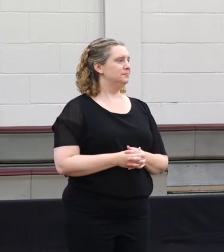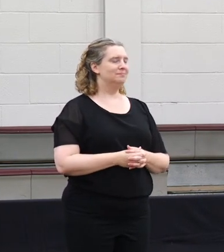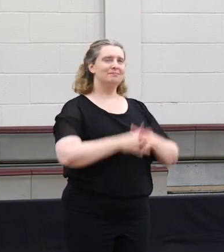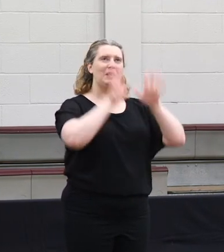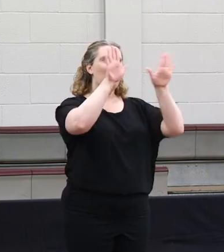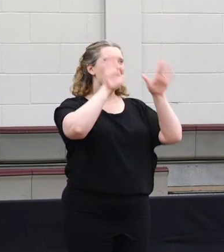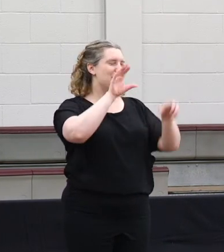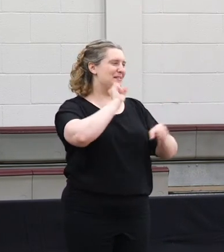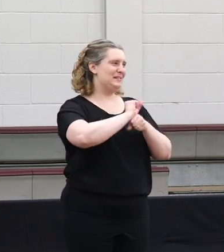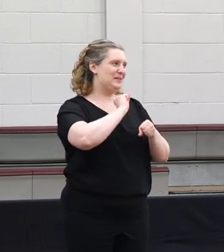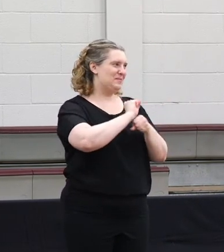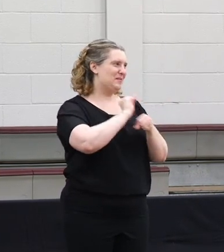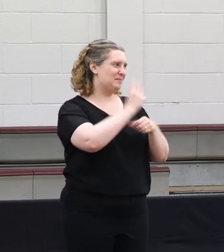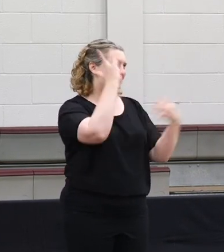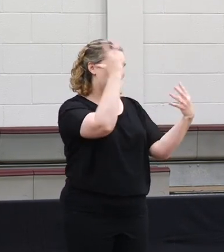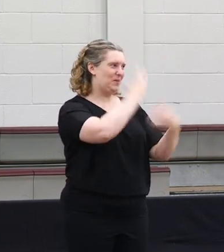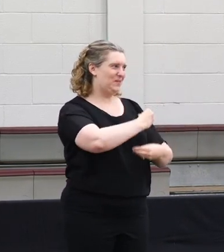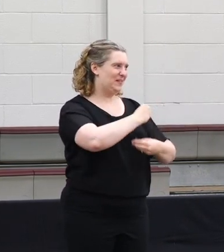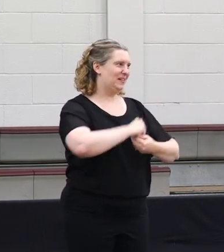Amazing work.